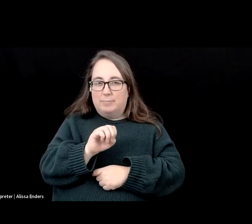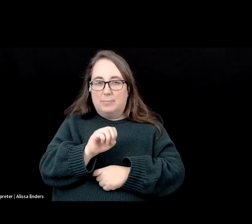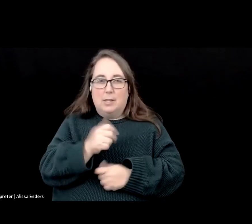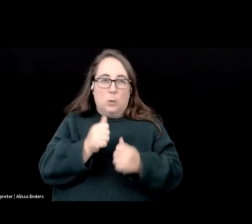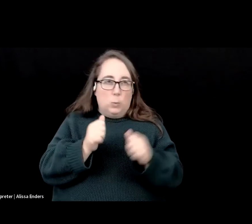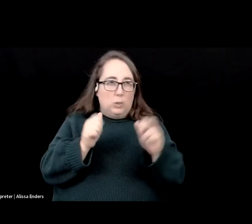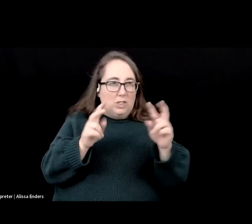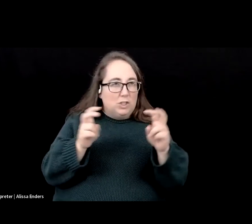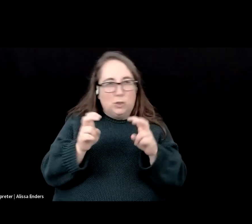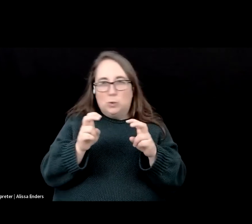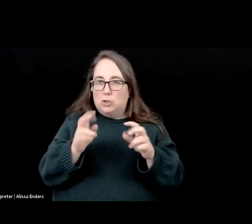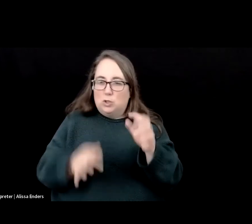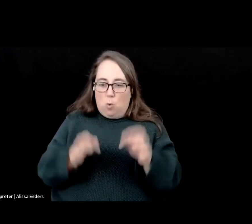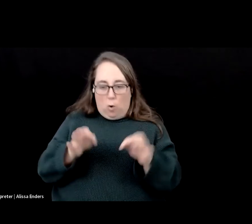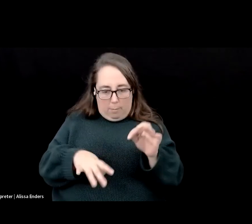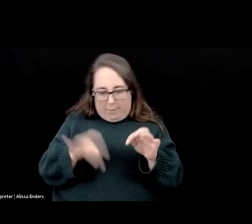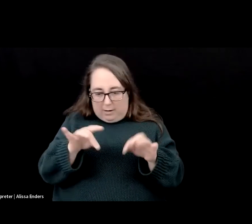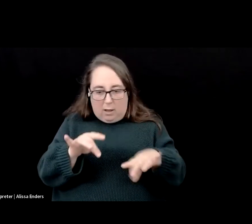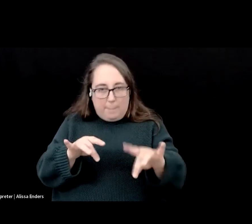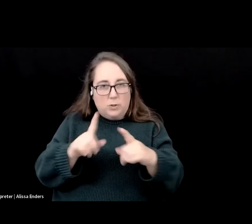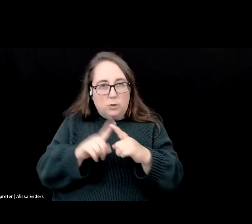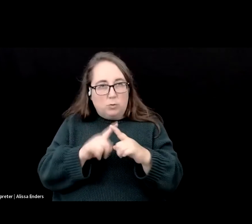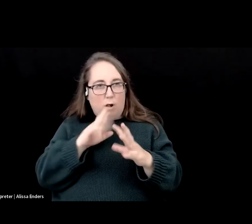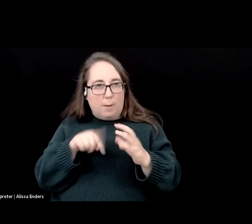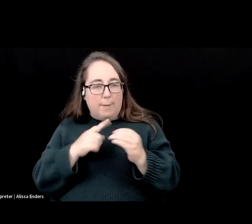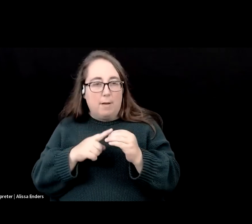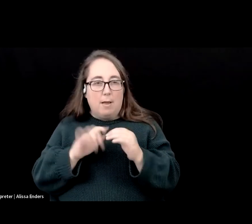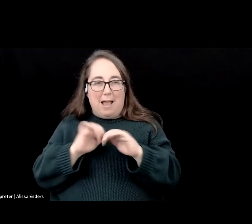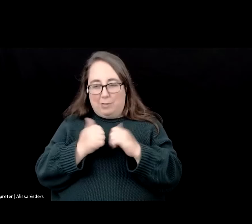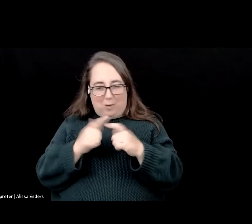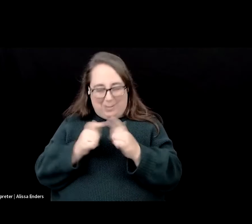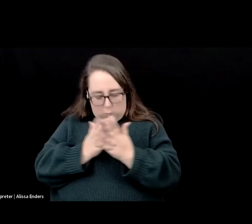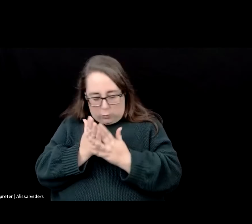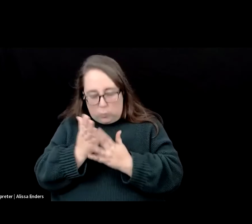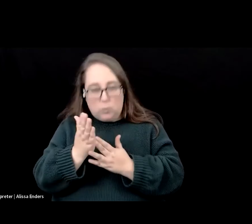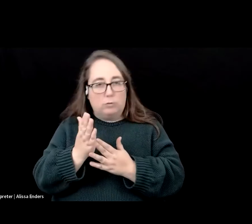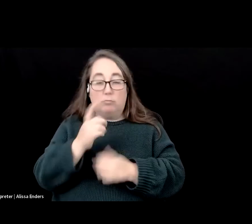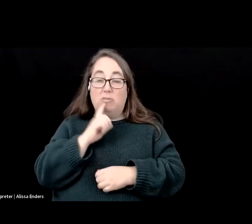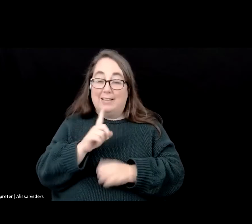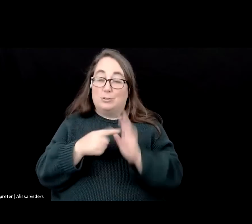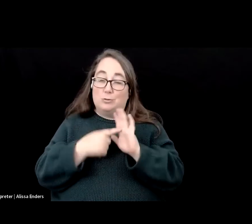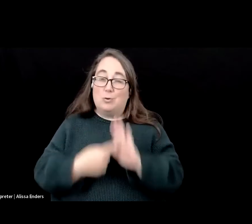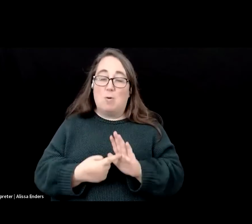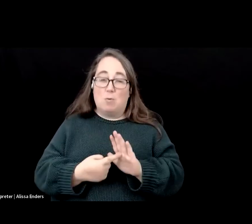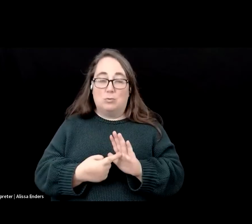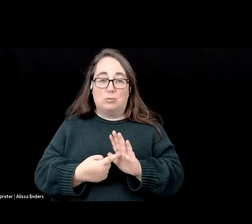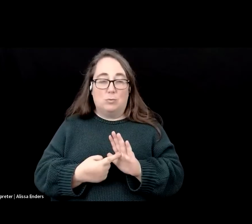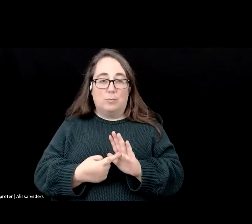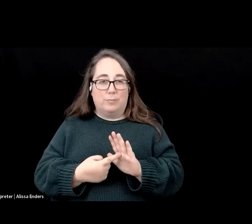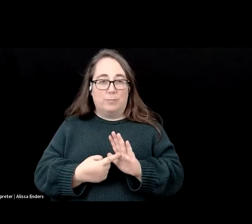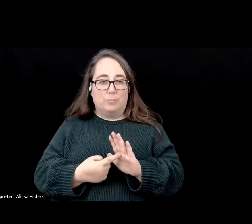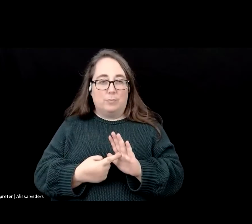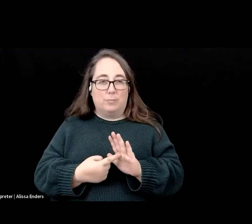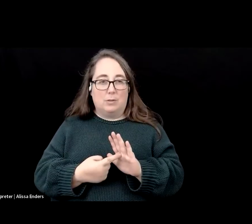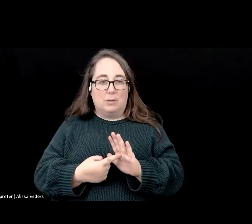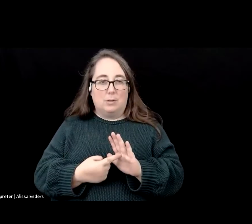court actually takes up. The ways they try to navigate through things. I think it really does show, there are cases coming